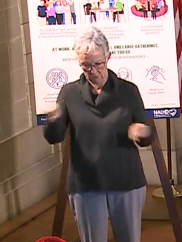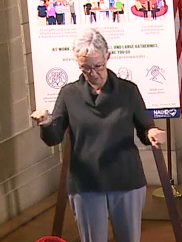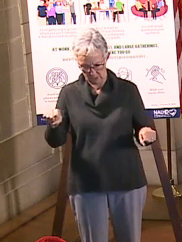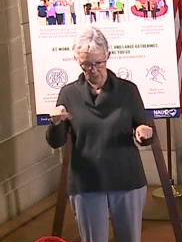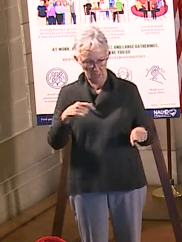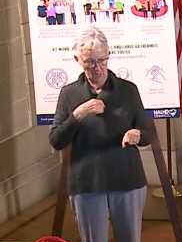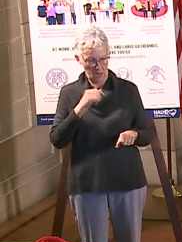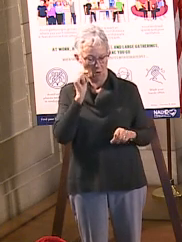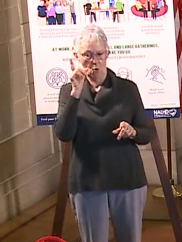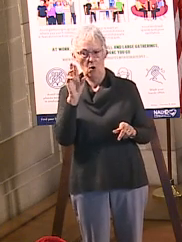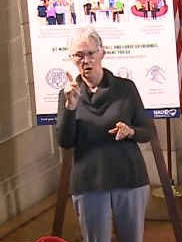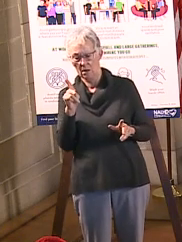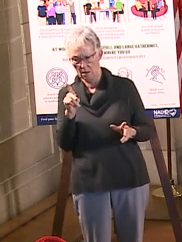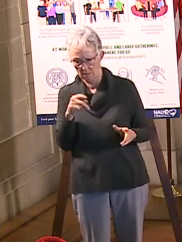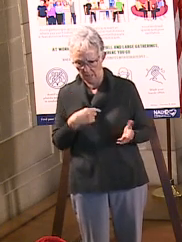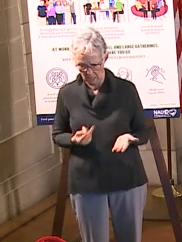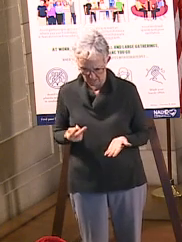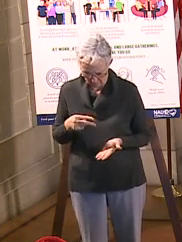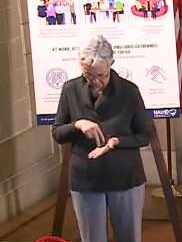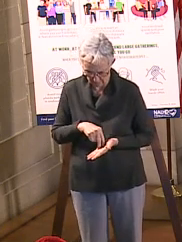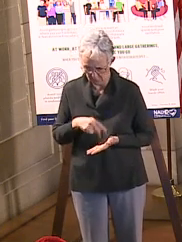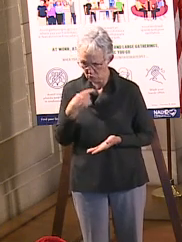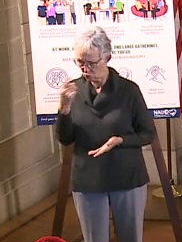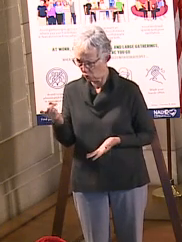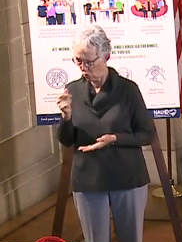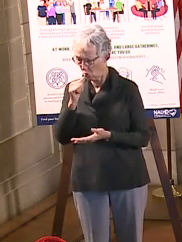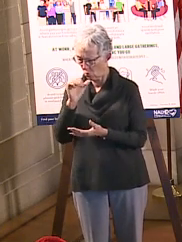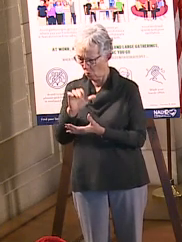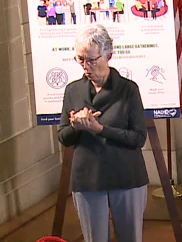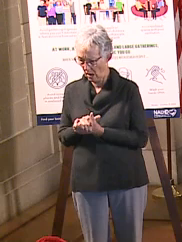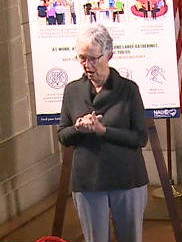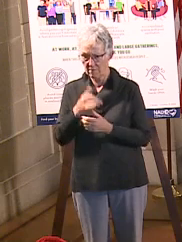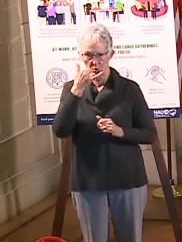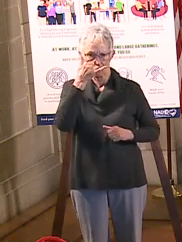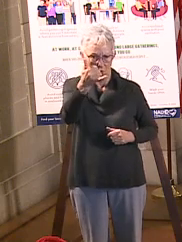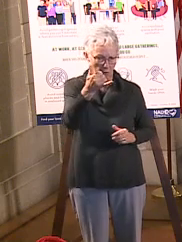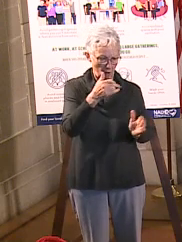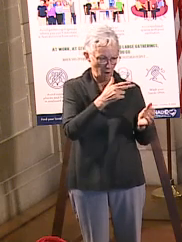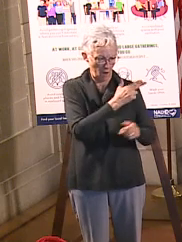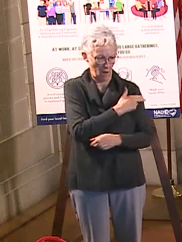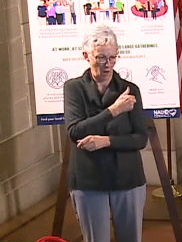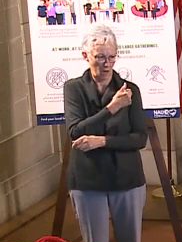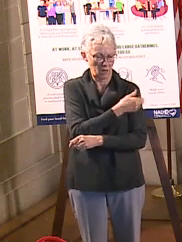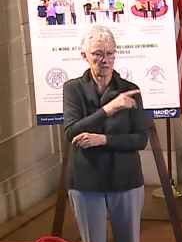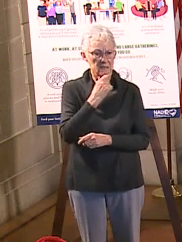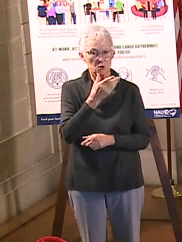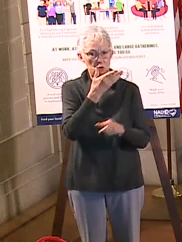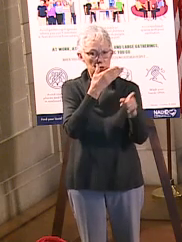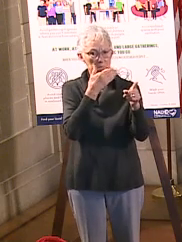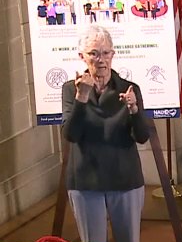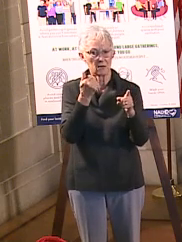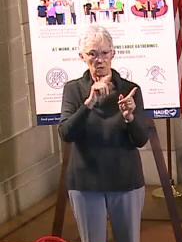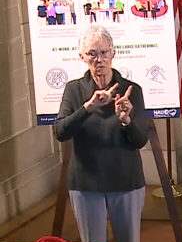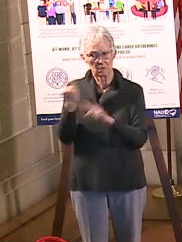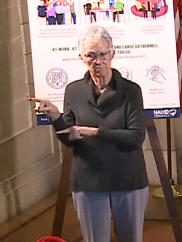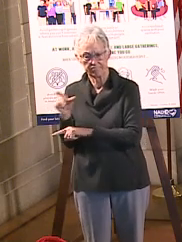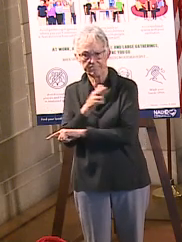got up, told my wife. So we called the hospital, and they said, you probably ought to get in here, get checked